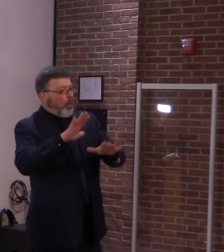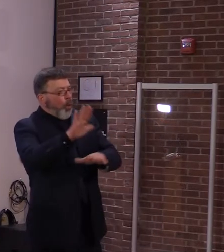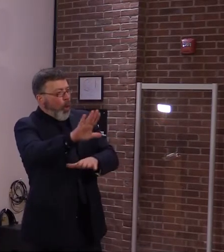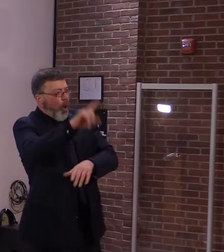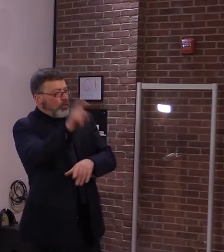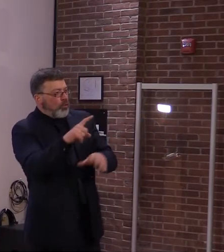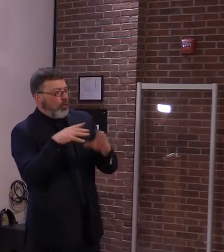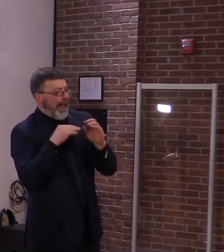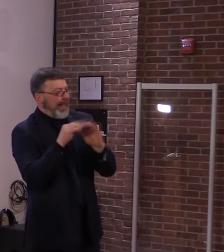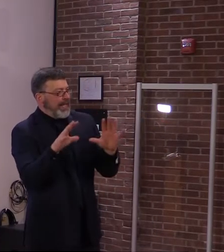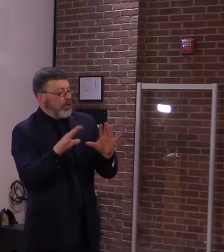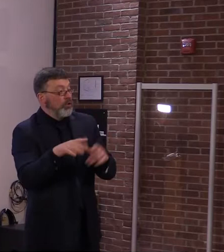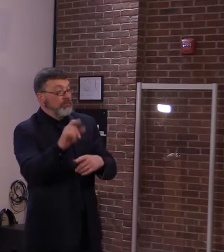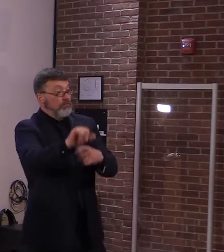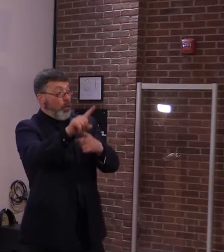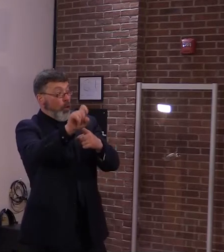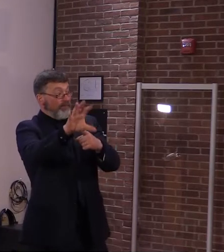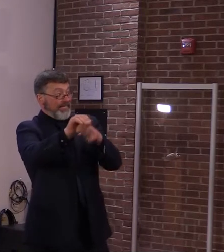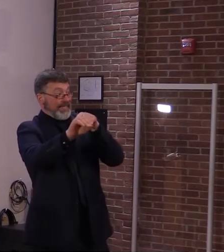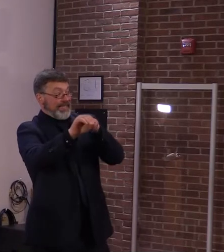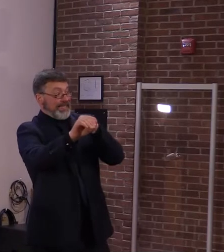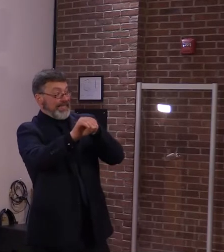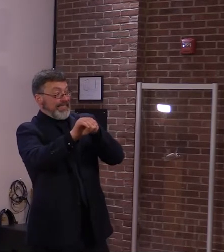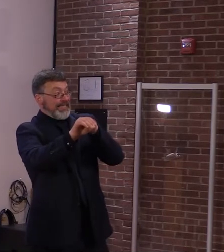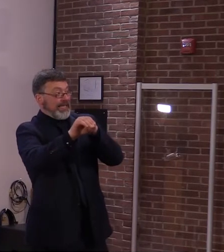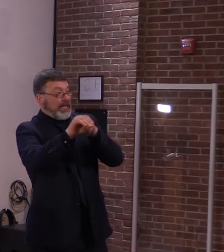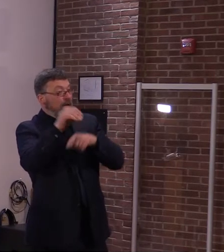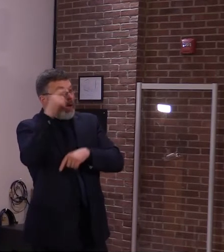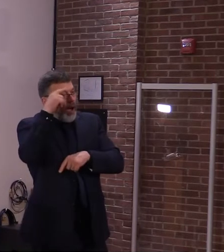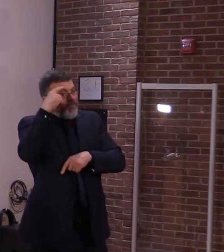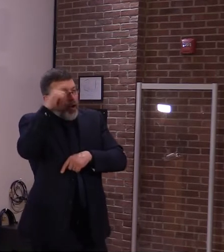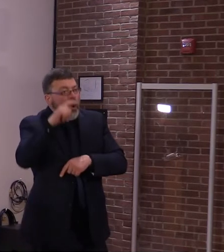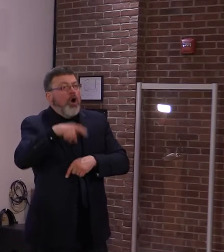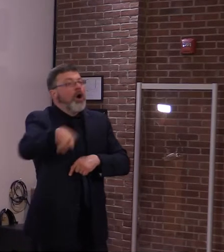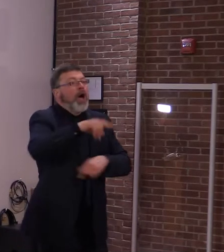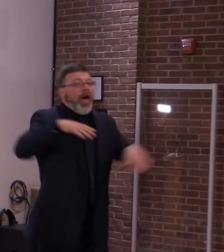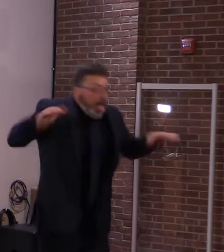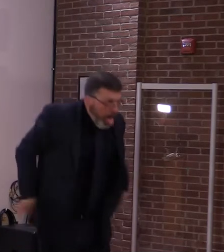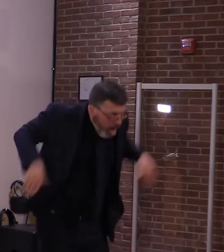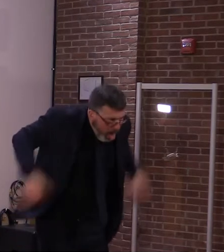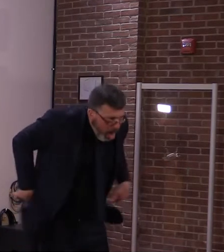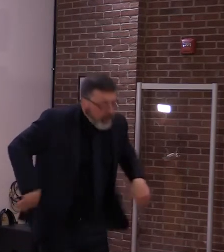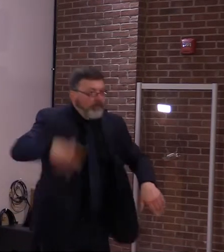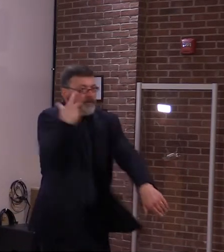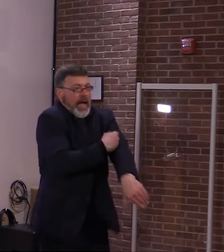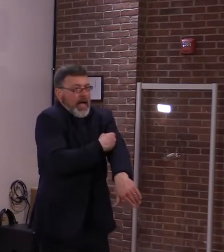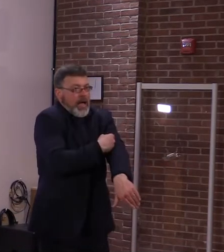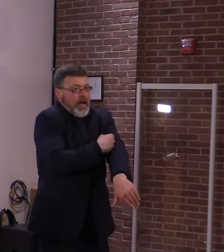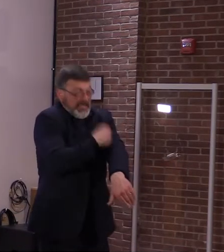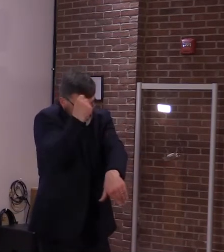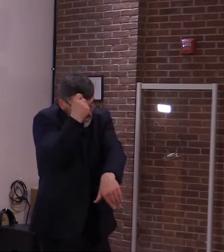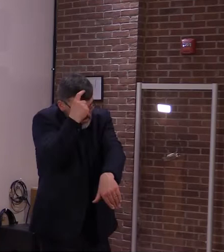as you want. So that is flexible. Secretary Curley, have I got that right?